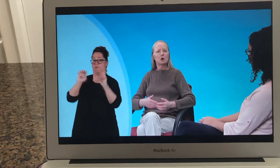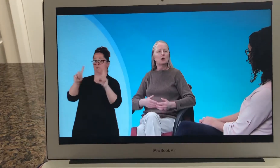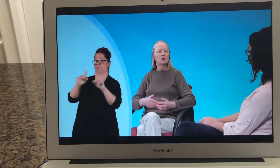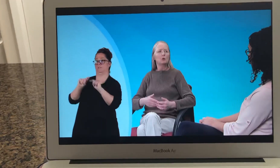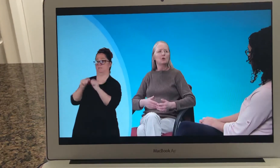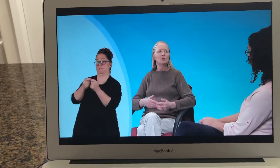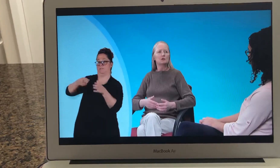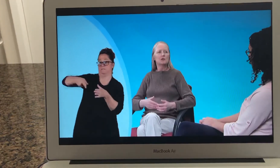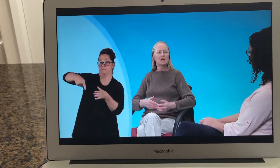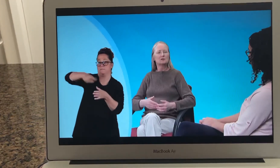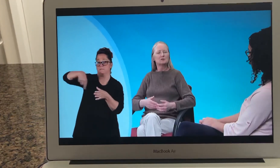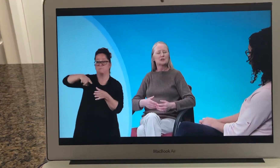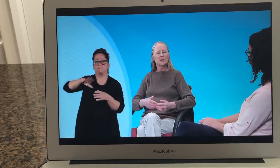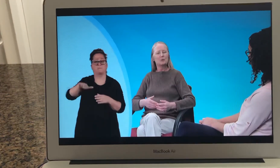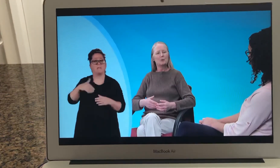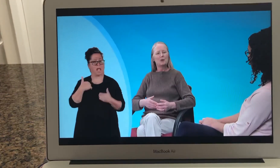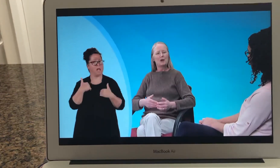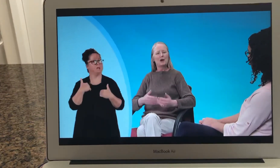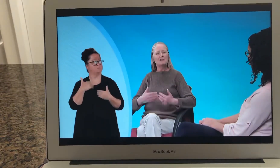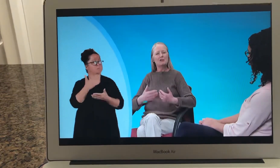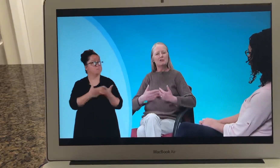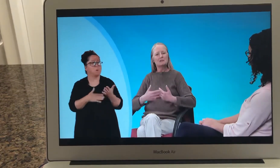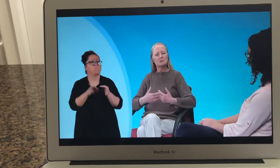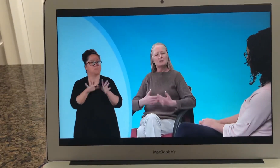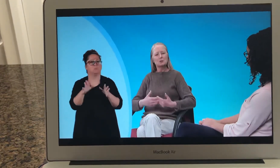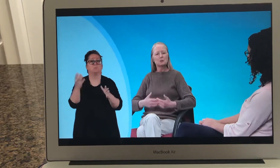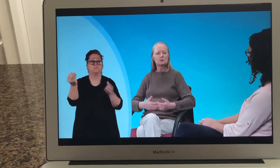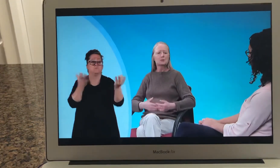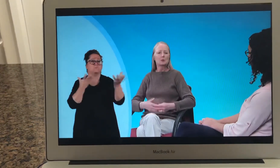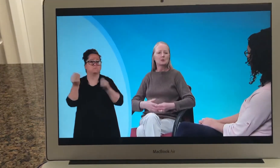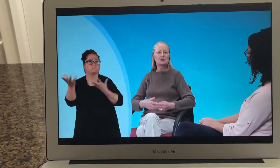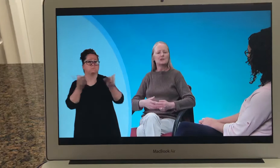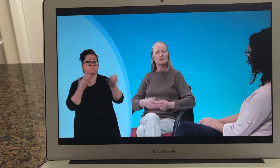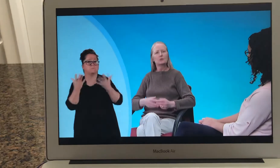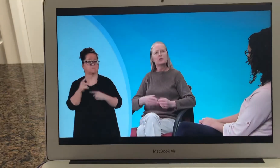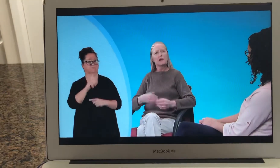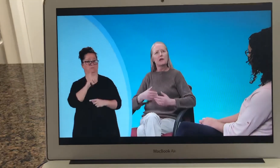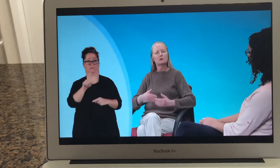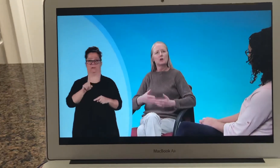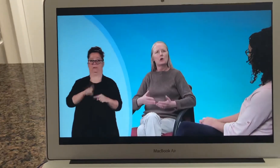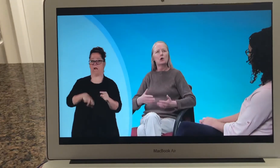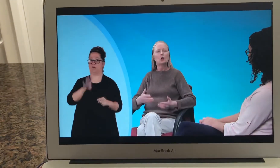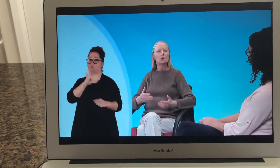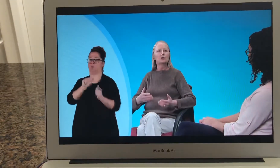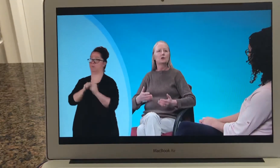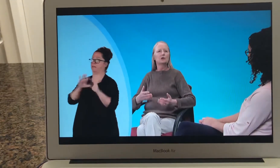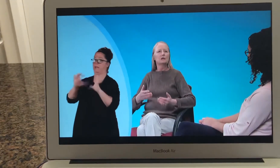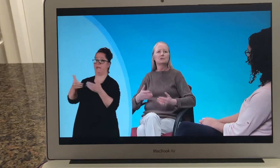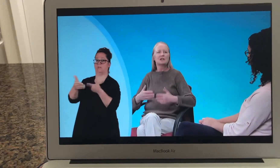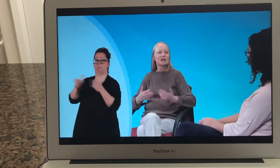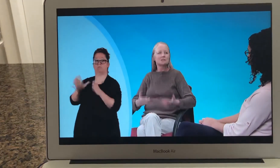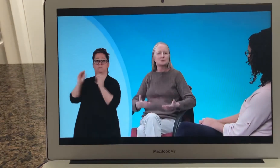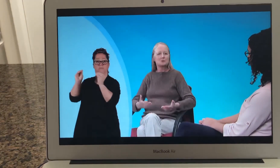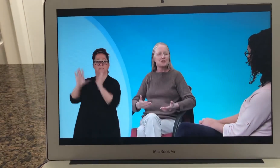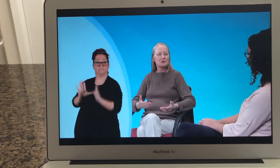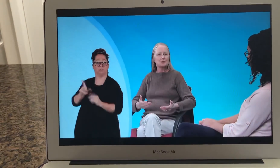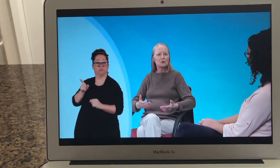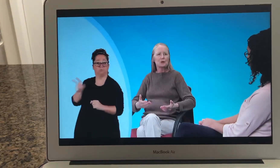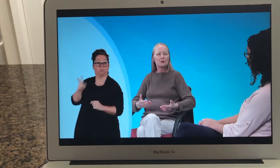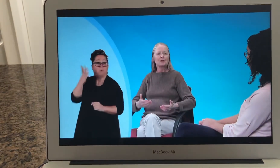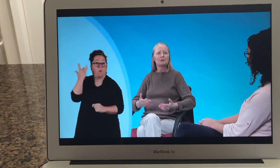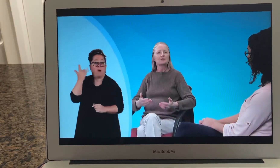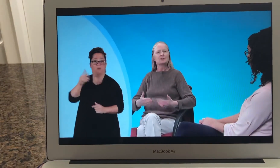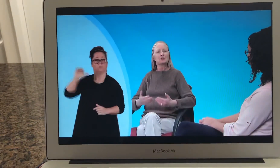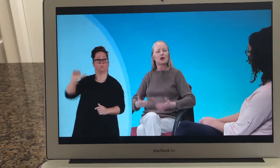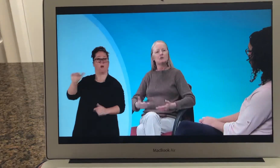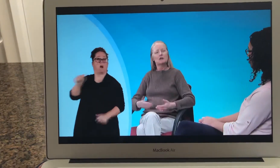Interpreters must communicate with the education team. I have some interpreters, they're like, I can't talk with the classroom